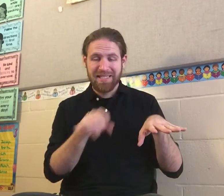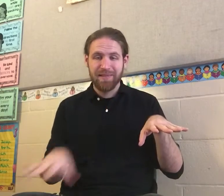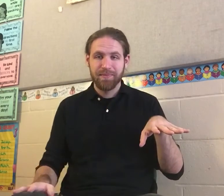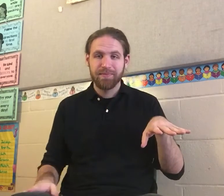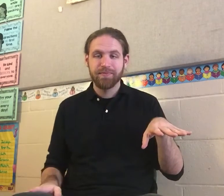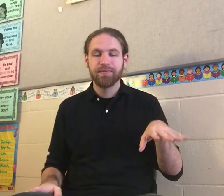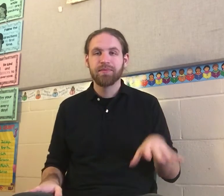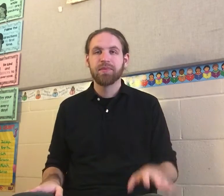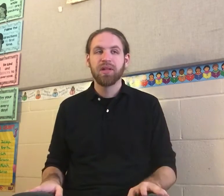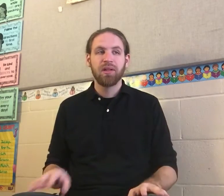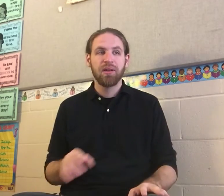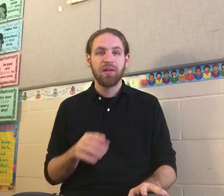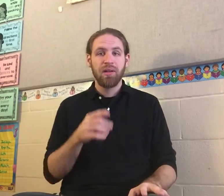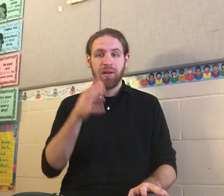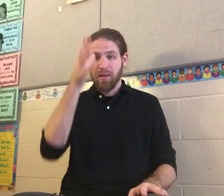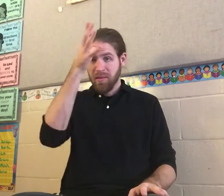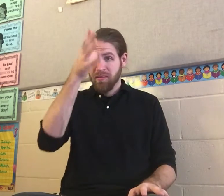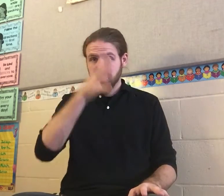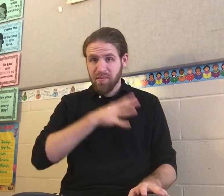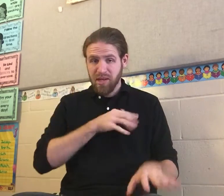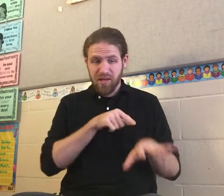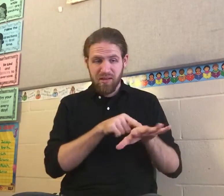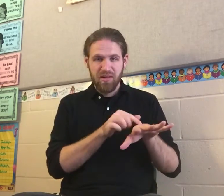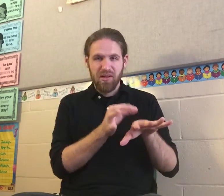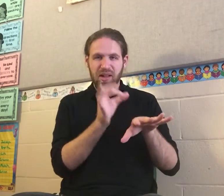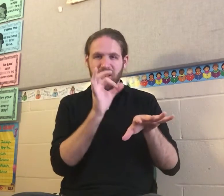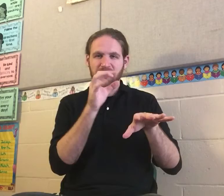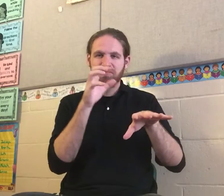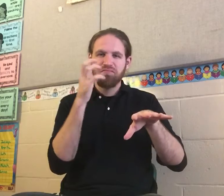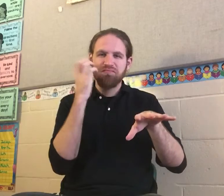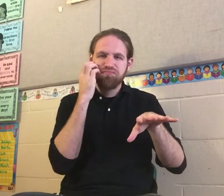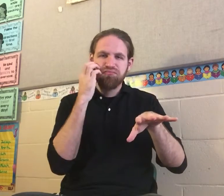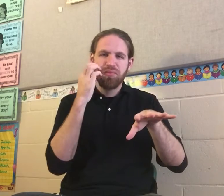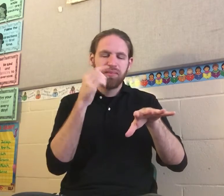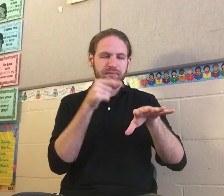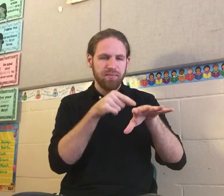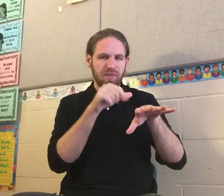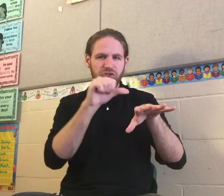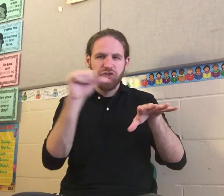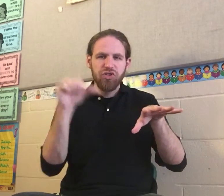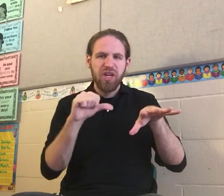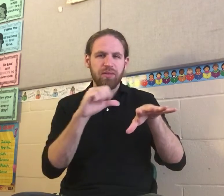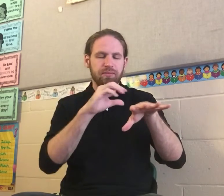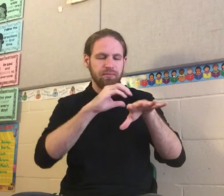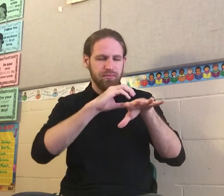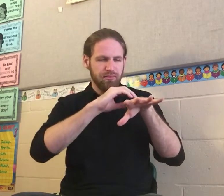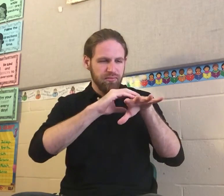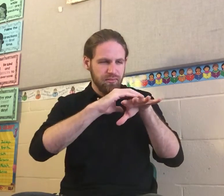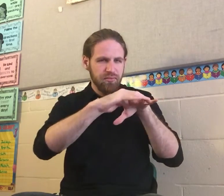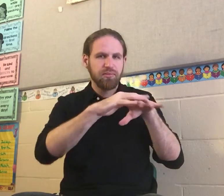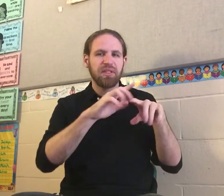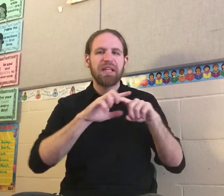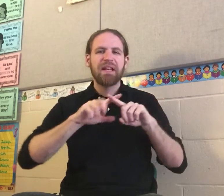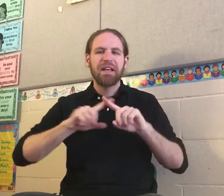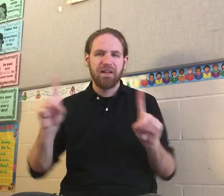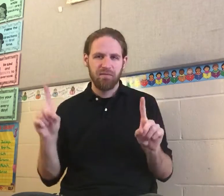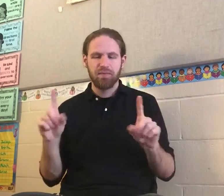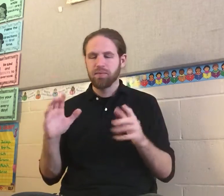The veins of a male cricket's wings are thicker and shaped differently from many other insects. You'll learn more another